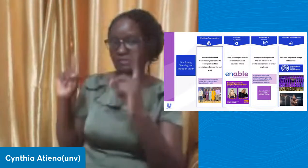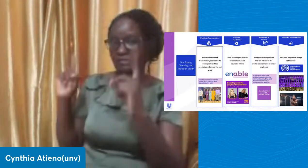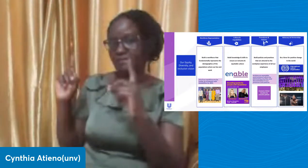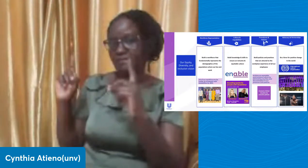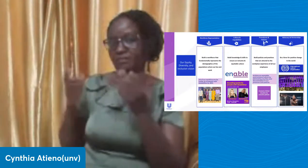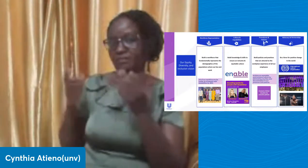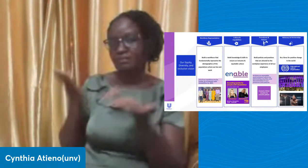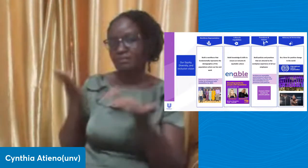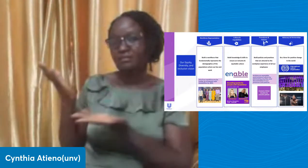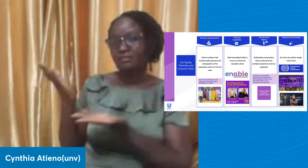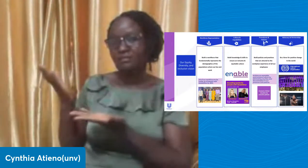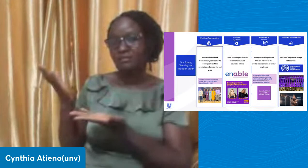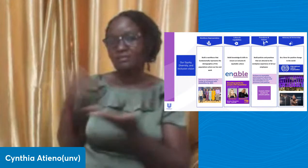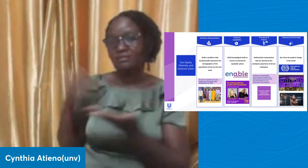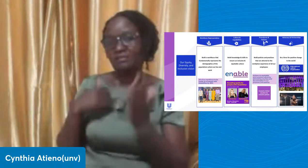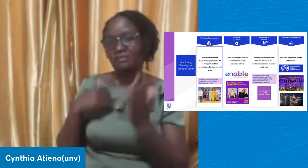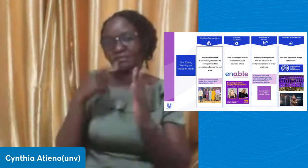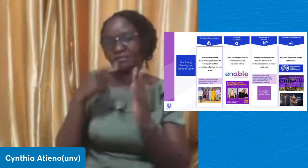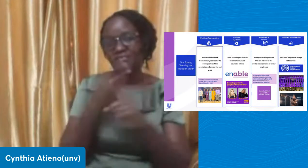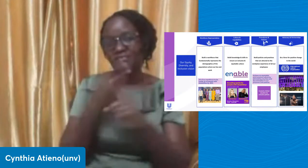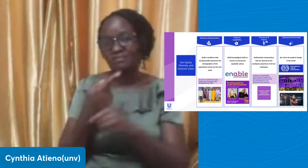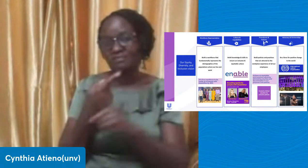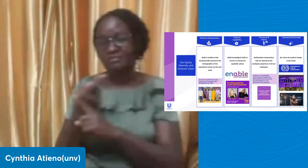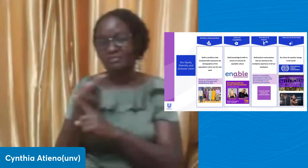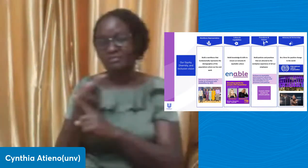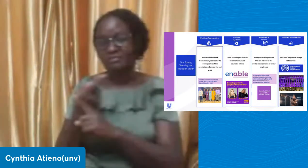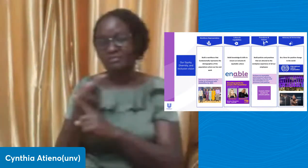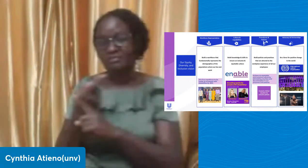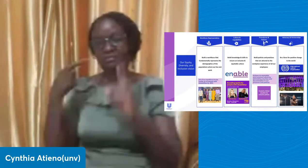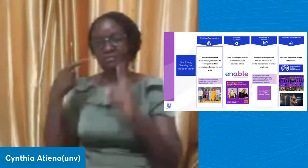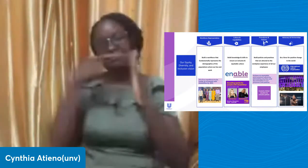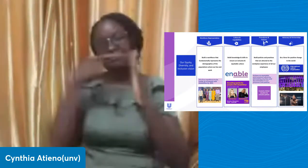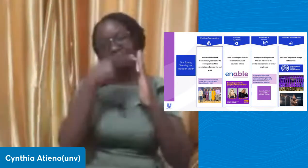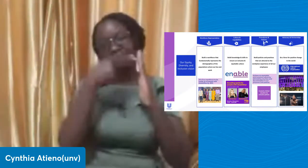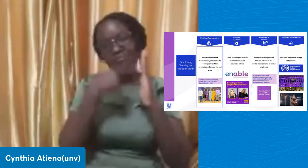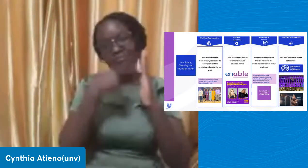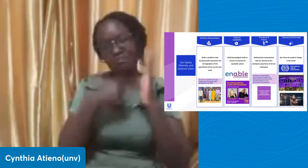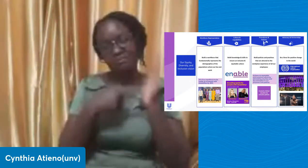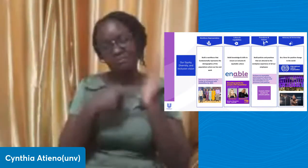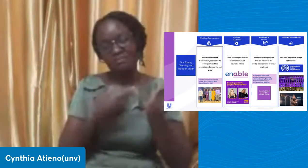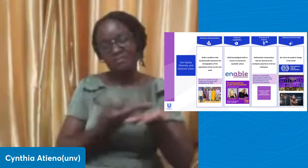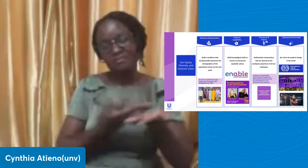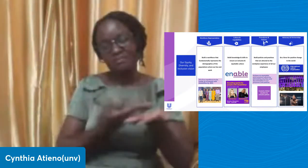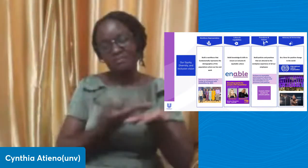diversity, and inclusion. And globally, we focus on four